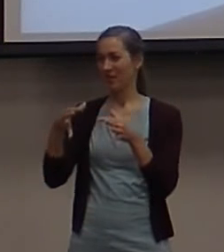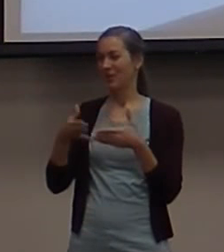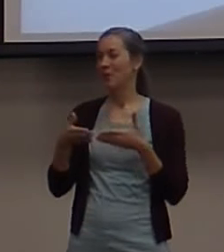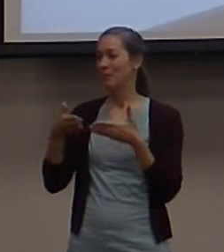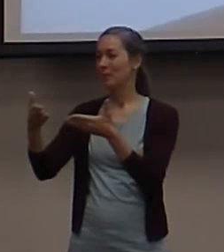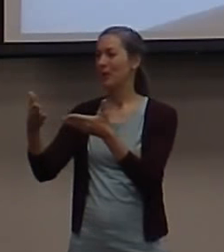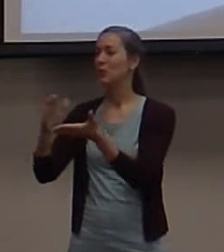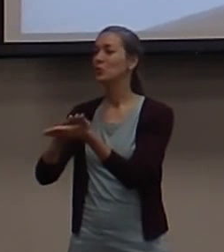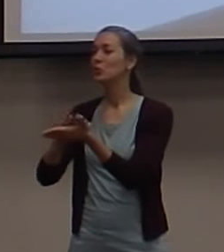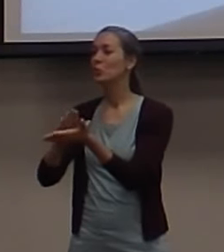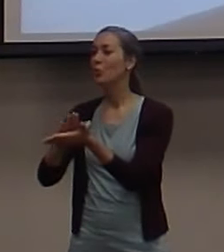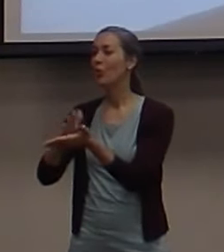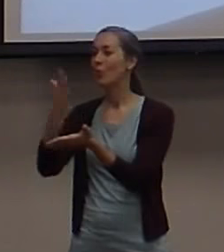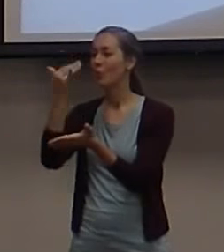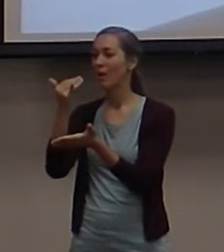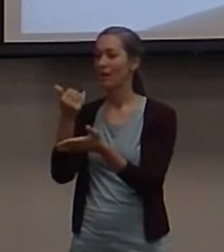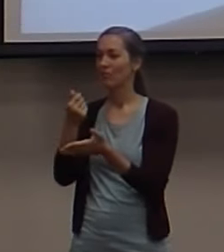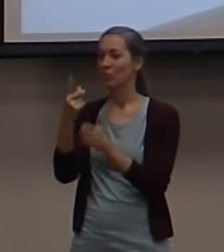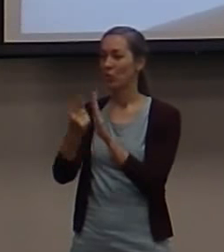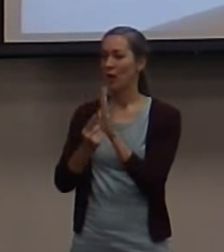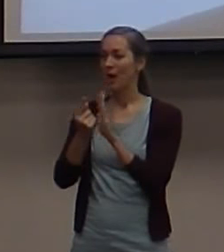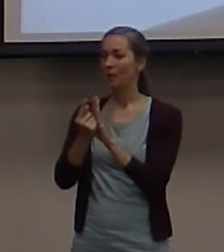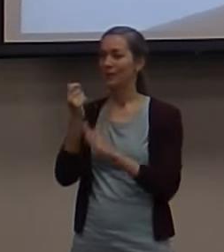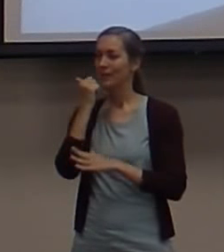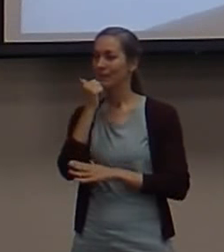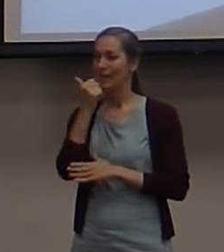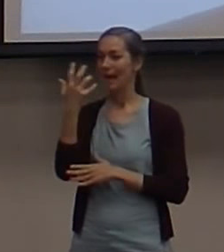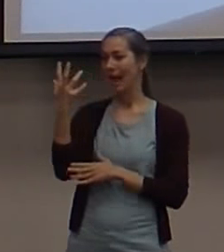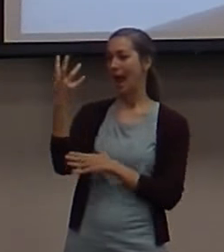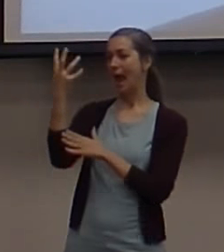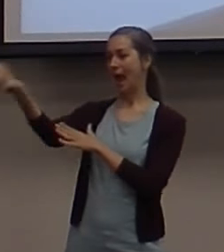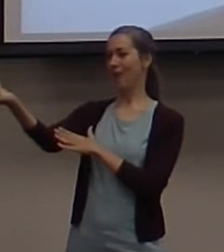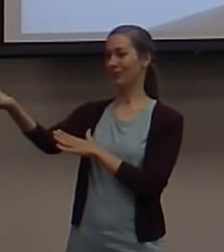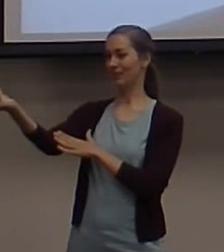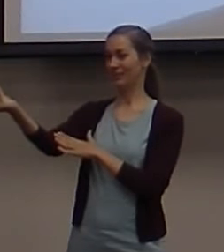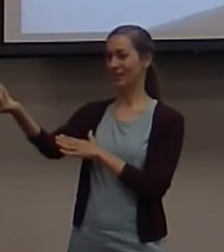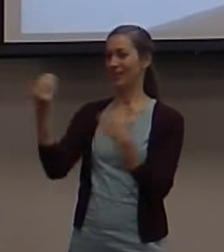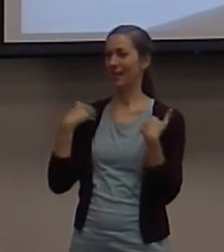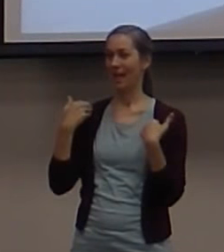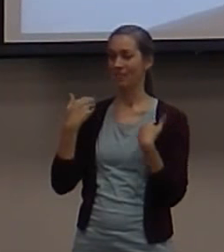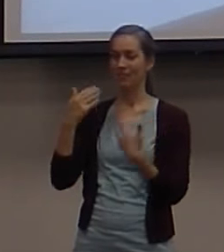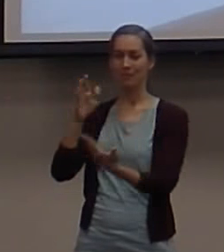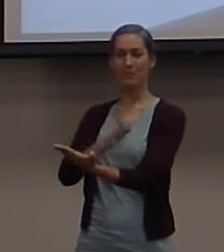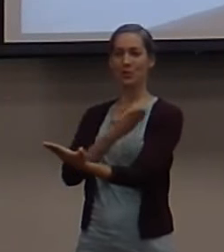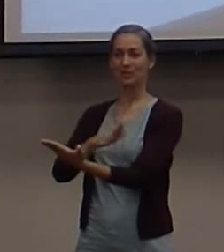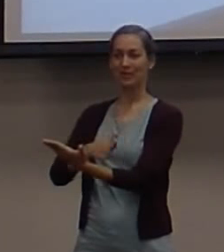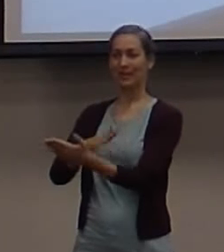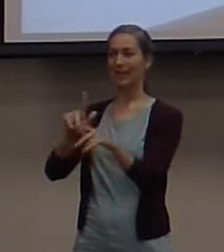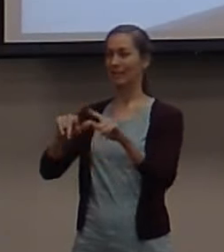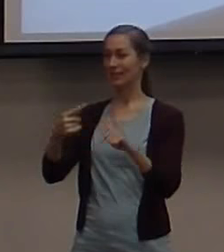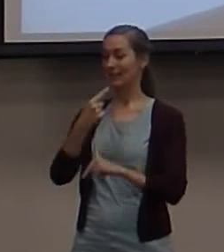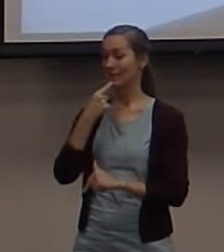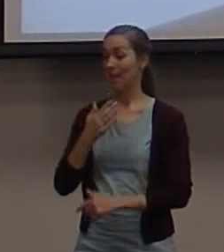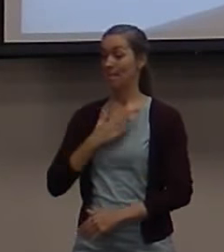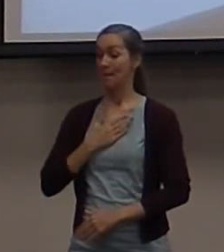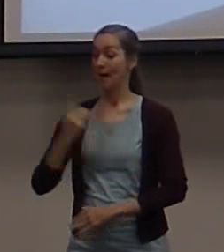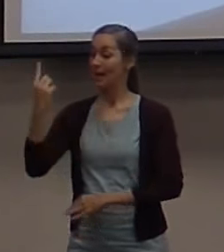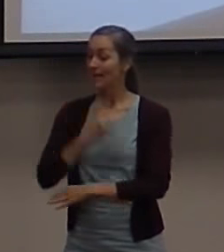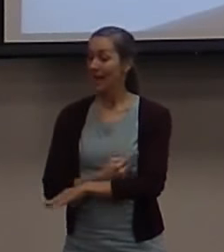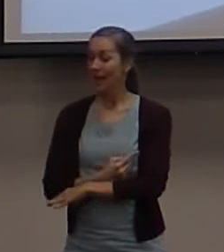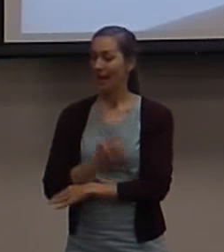because they have a couple of hours a day where they're outside and they play music and other things. And he said, on my day, we're going to play the